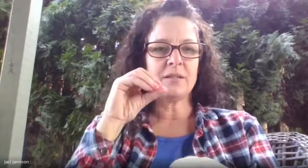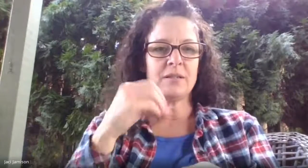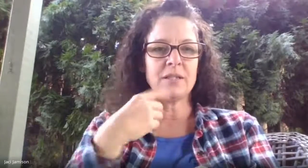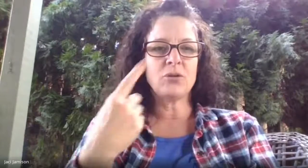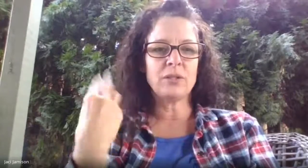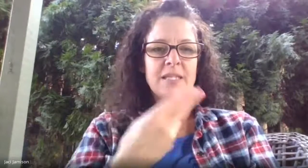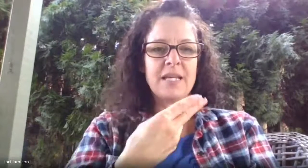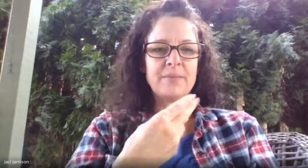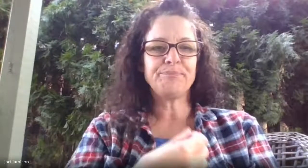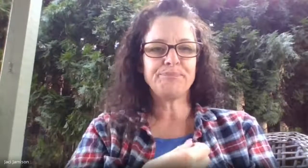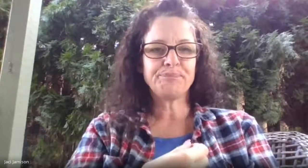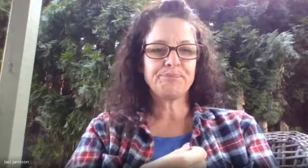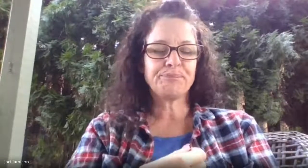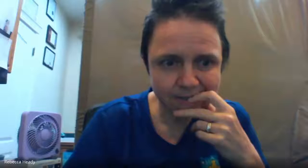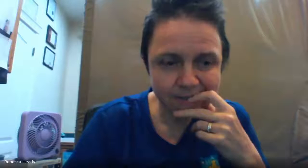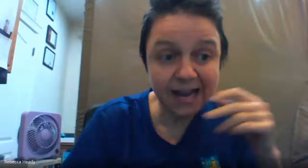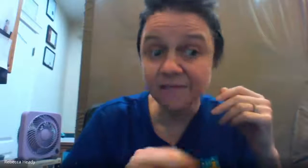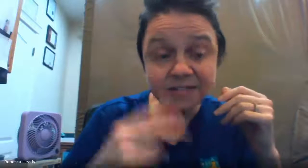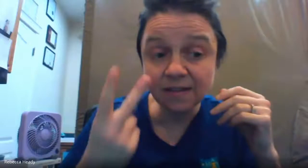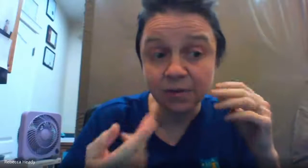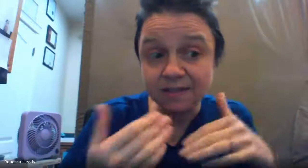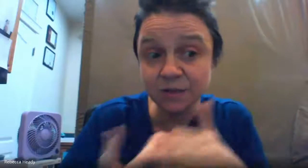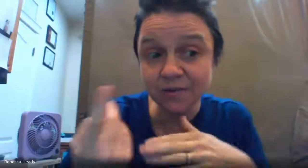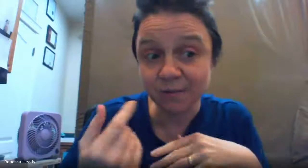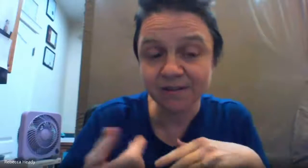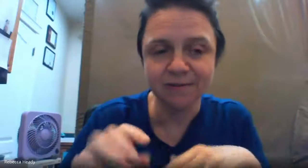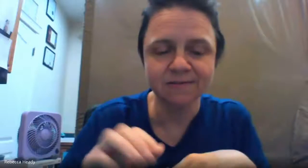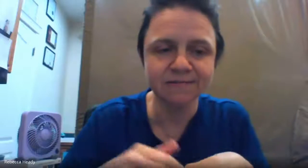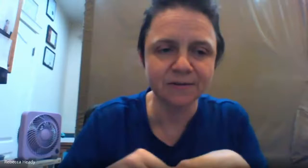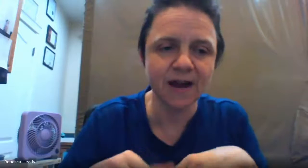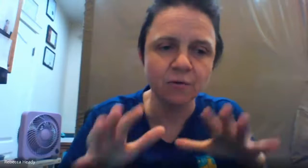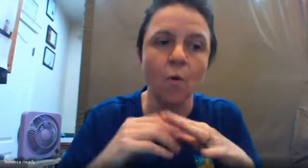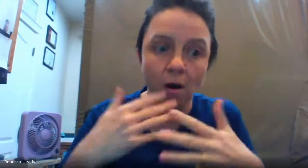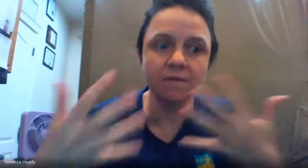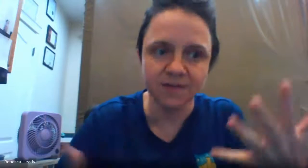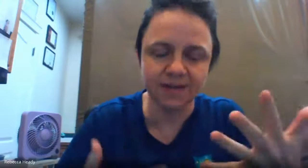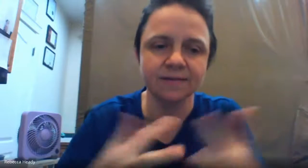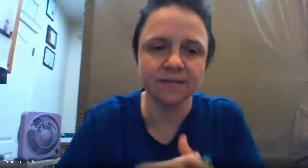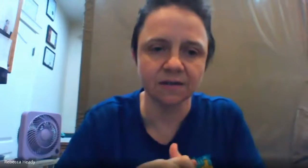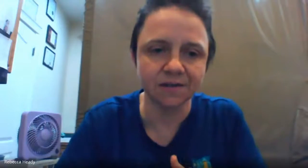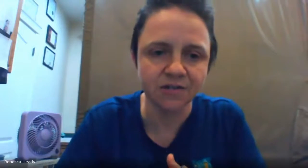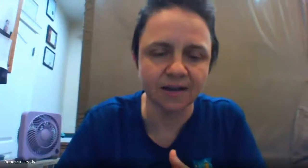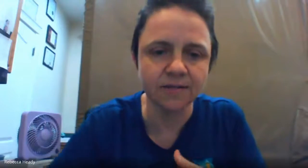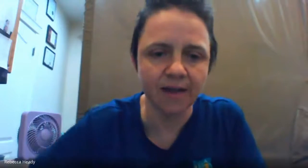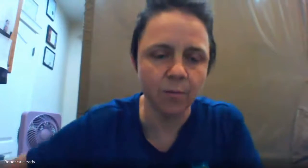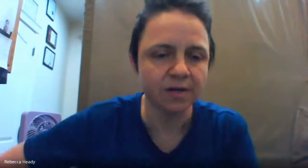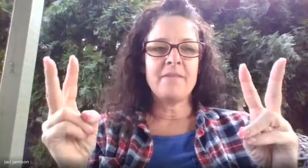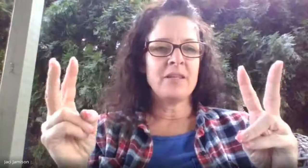They told us that. Yeah. Huh. I haven't seen that one. That's a new one for me. For I don't know all of the signed exact English signs. They're- I haven't They're exposed